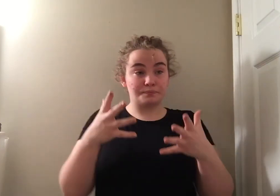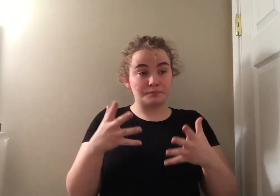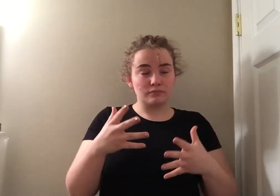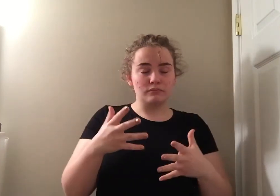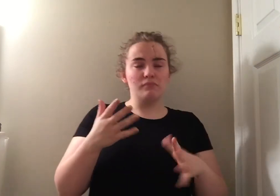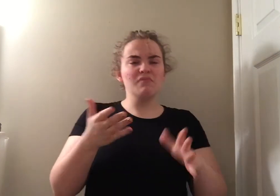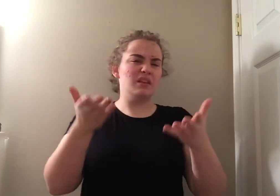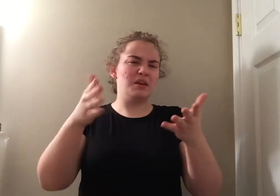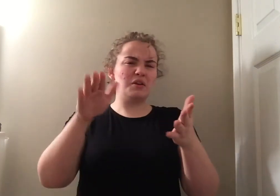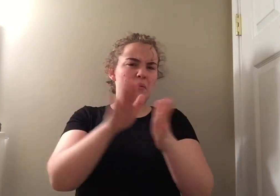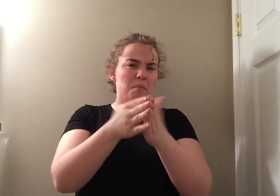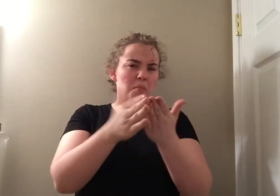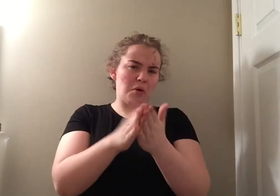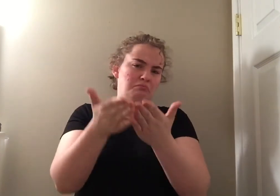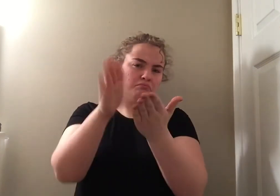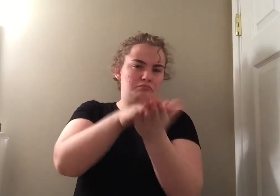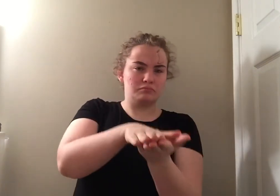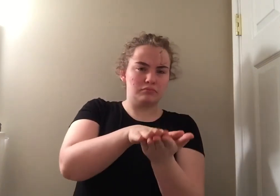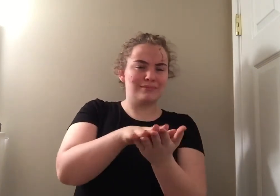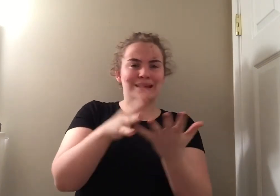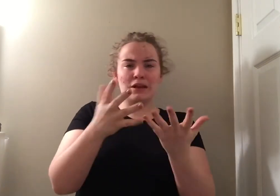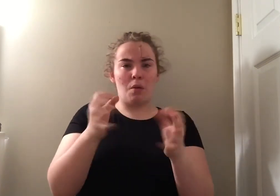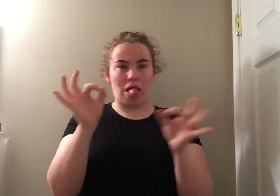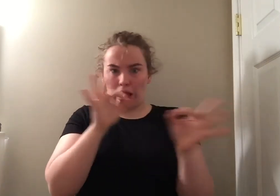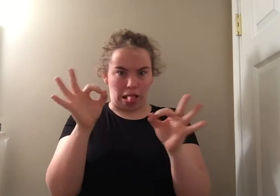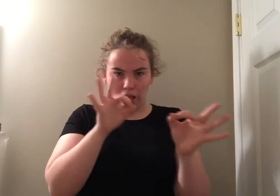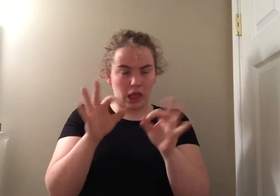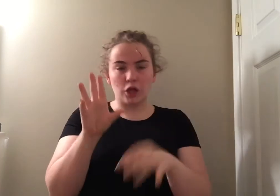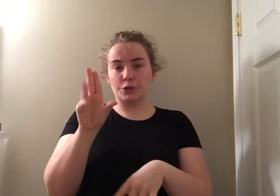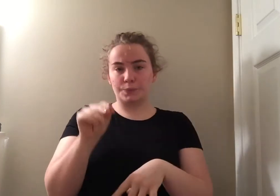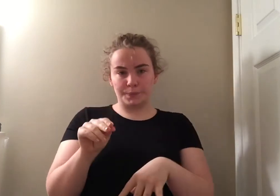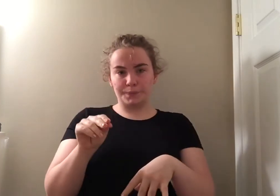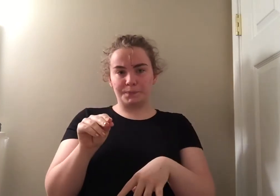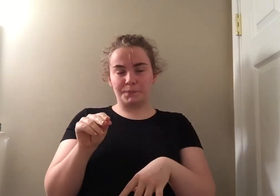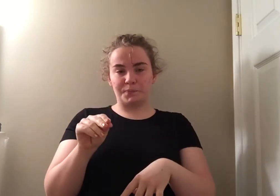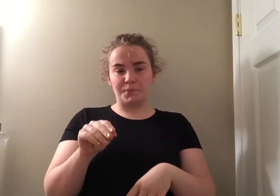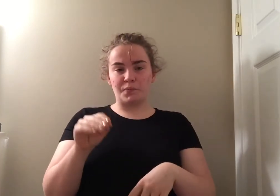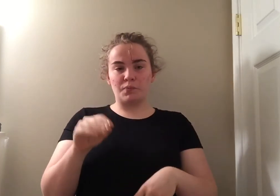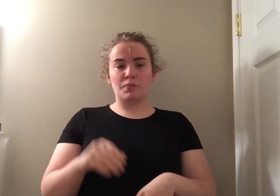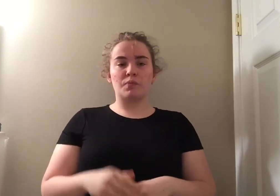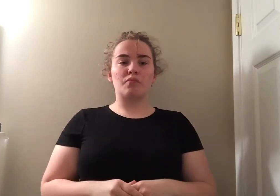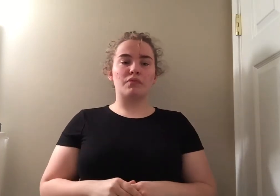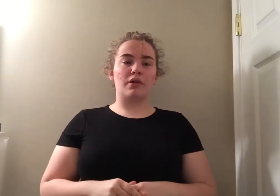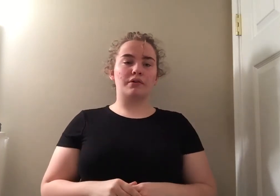close your book right now, because I don't want you to get distracted. We'll add our next crate in a moment. Okay.